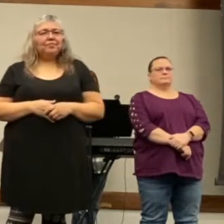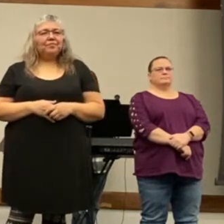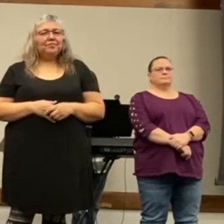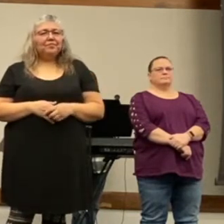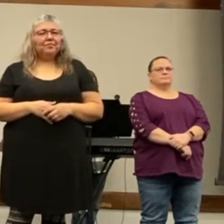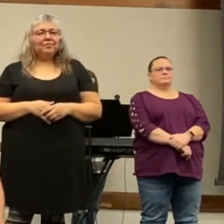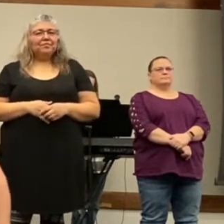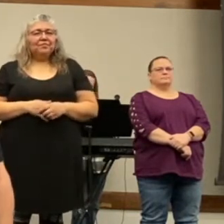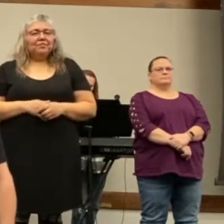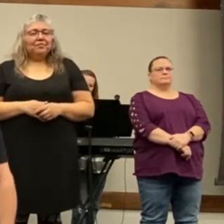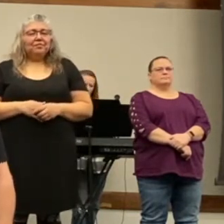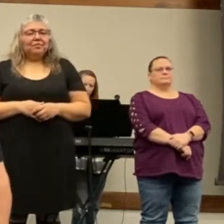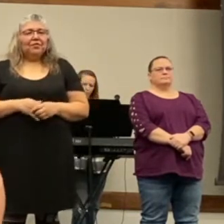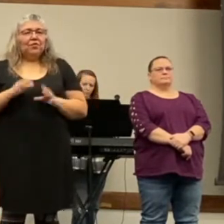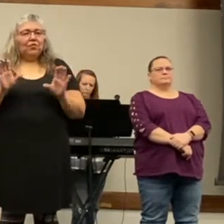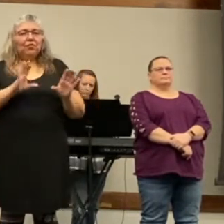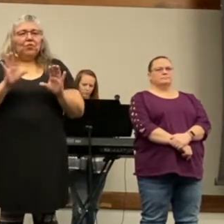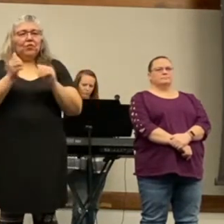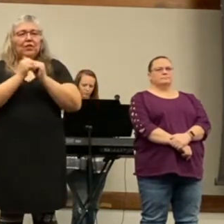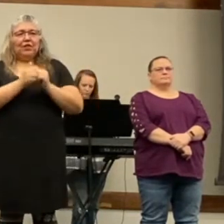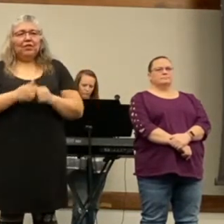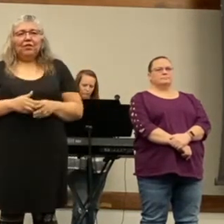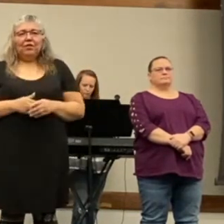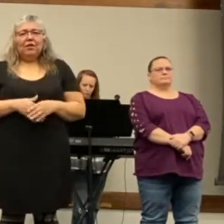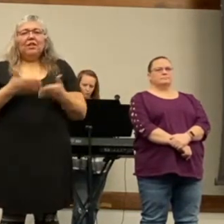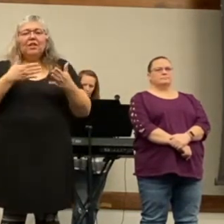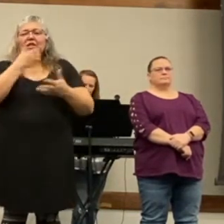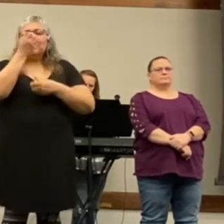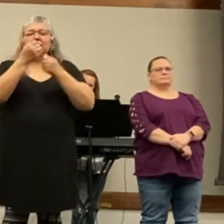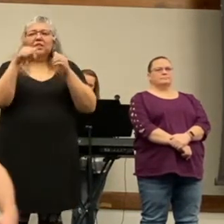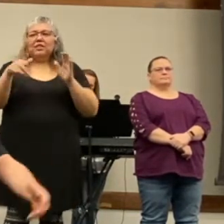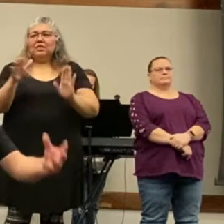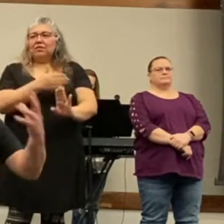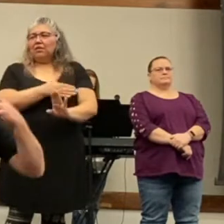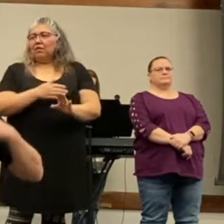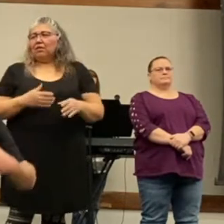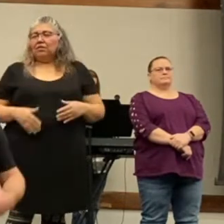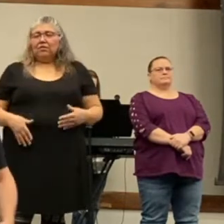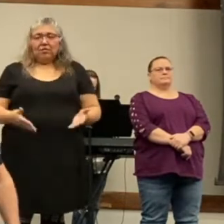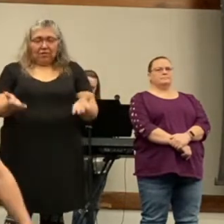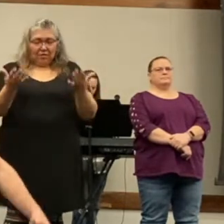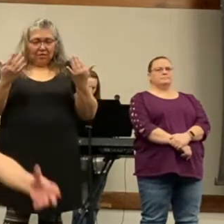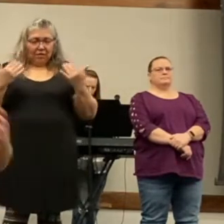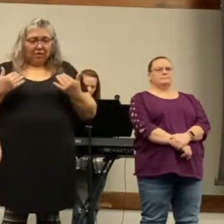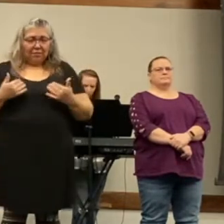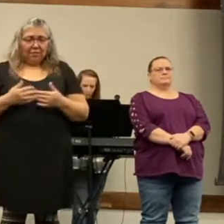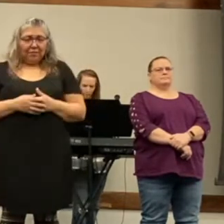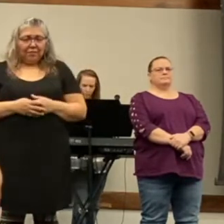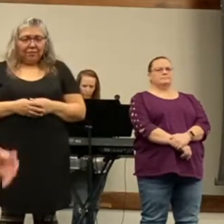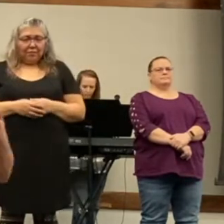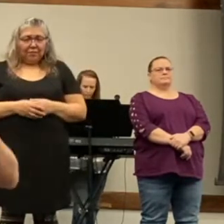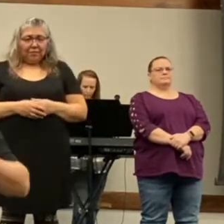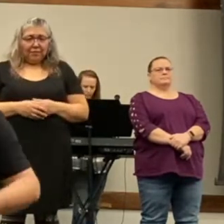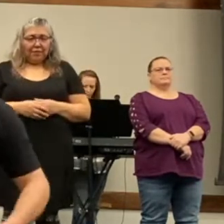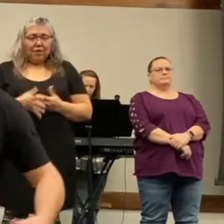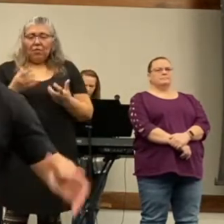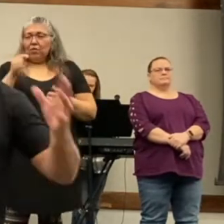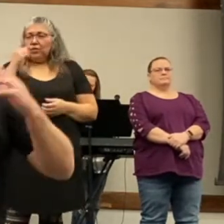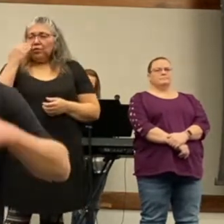do it together. So let's sing this song. And won't you come? Won't you come? I want you to